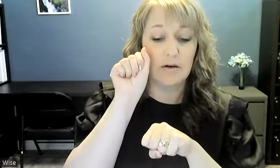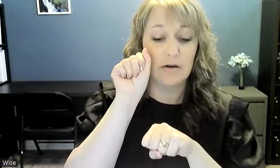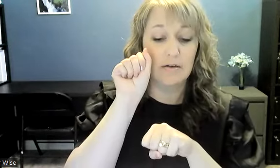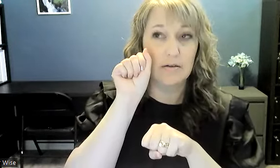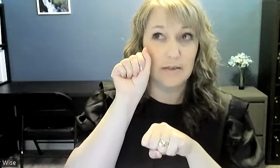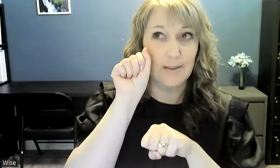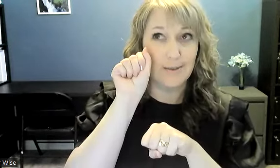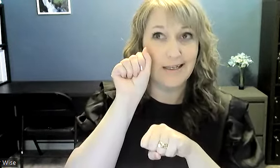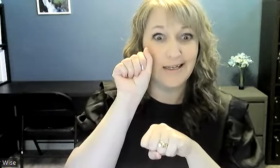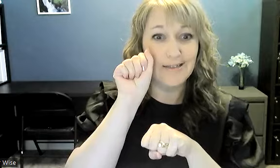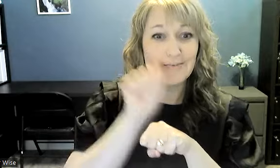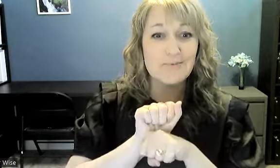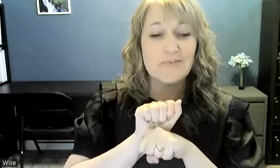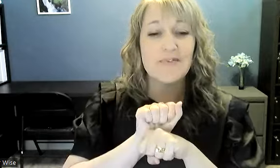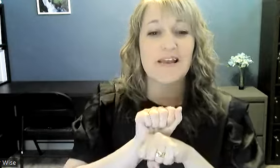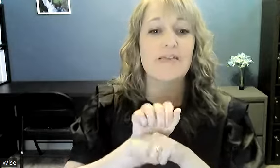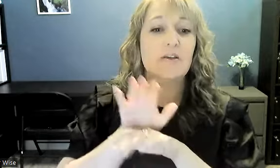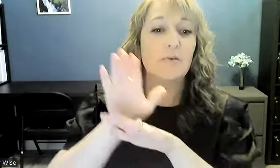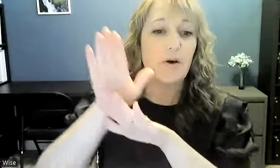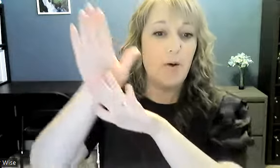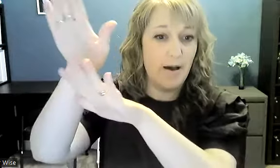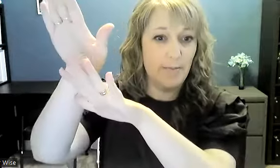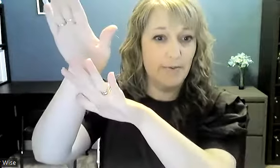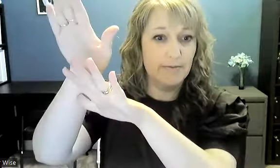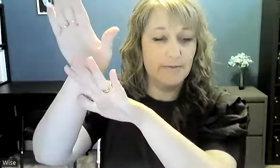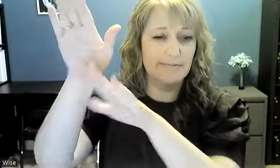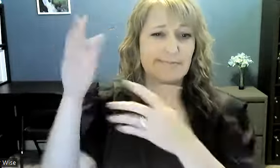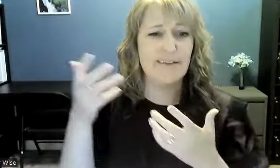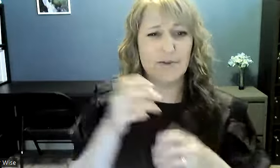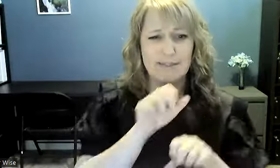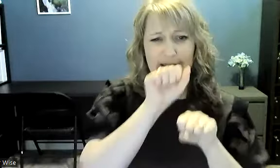your non-dominant hand, and then you go up. Kind of looks like a mountain.